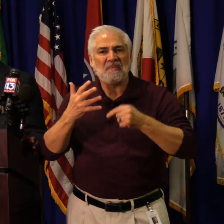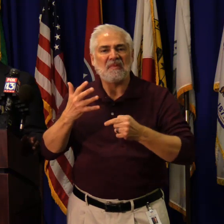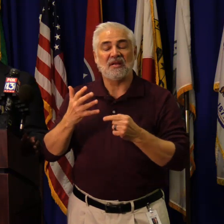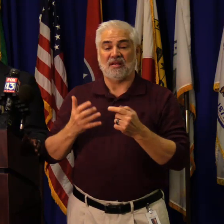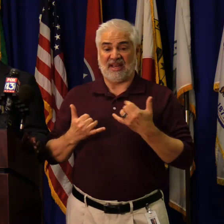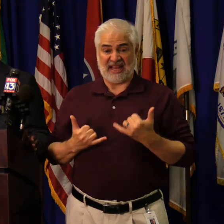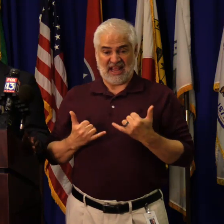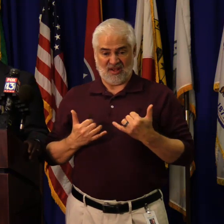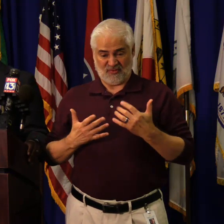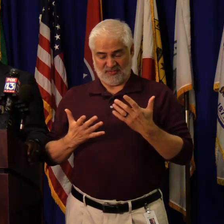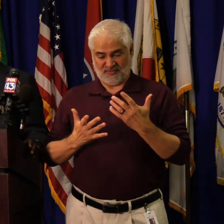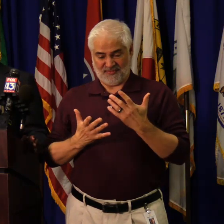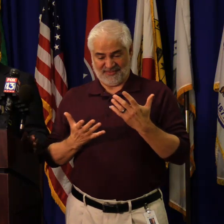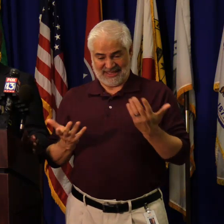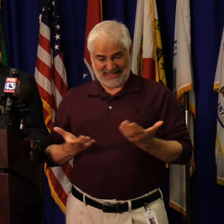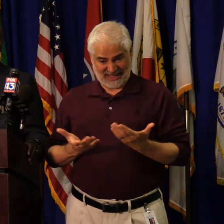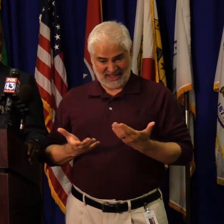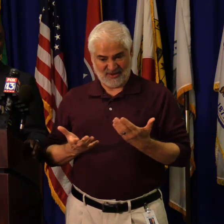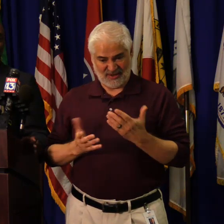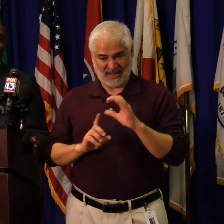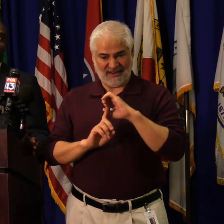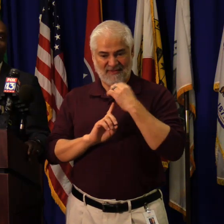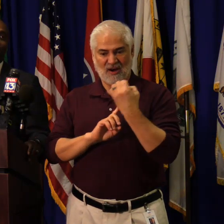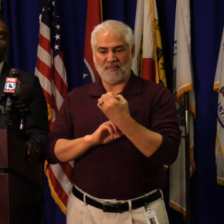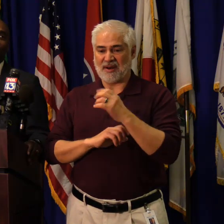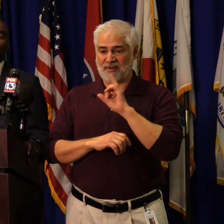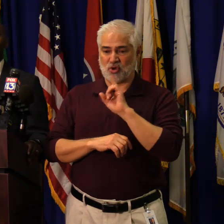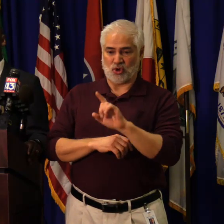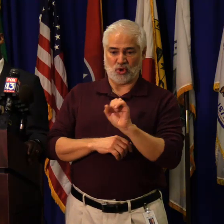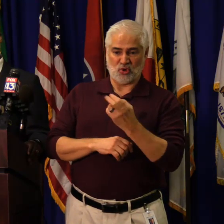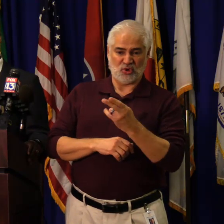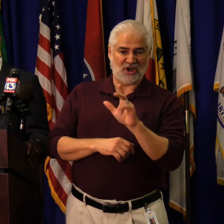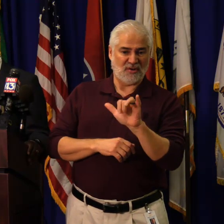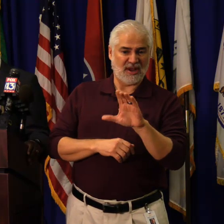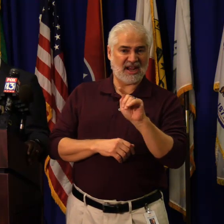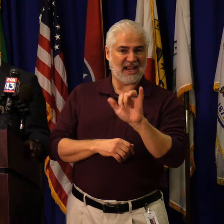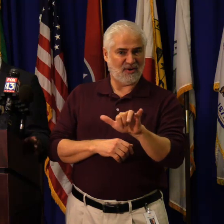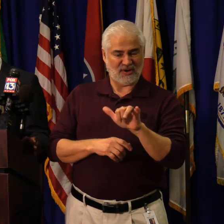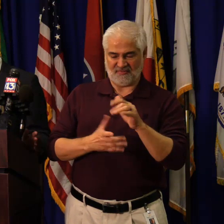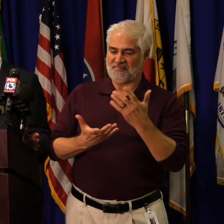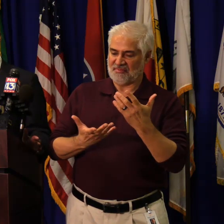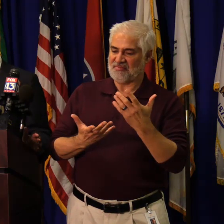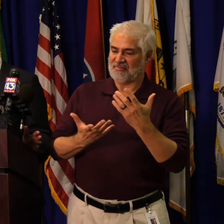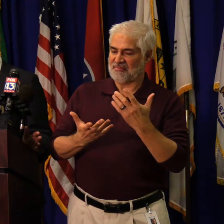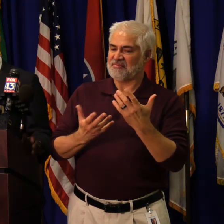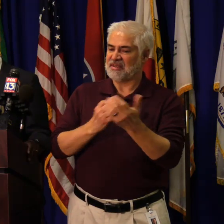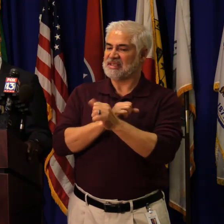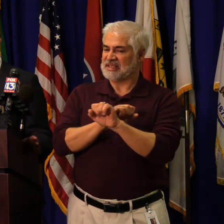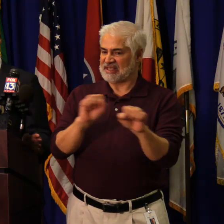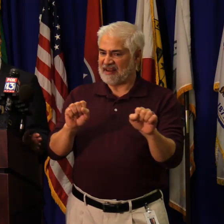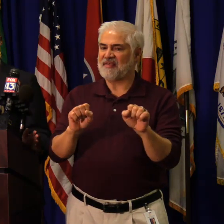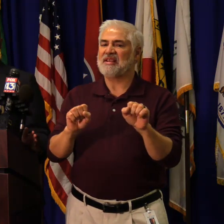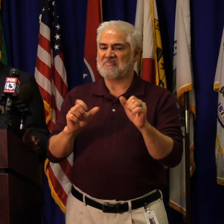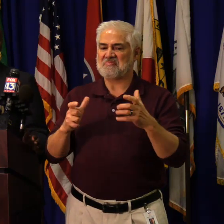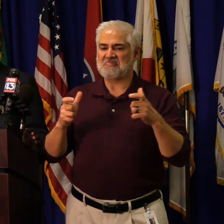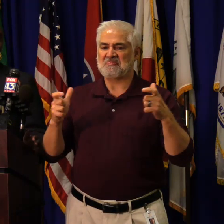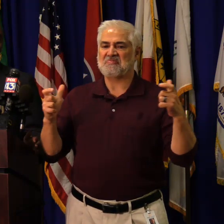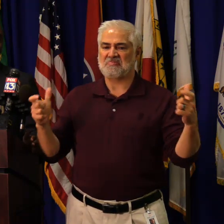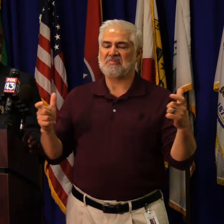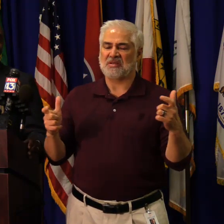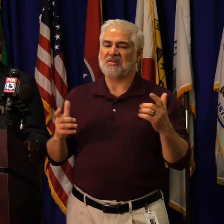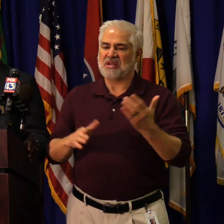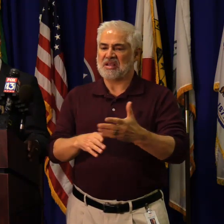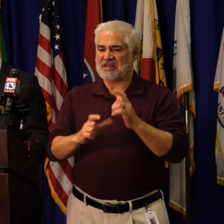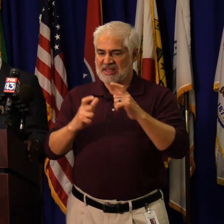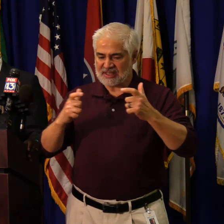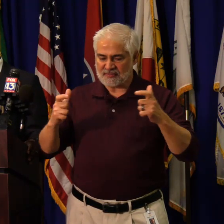environment that we are in, and the need to make sure that Shelby County is investing in the social safety net and expanding our social safety